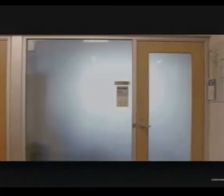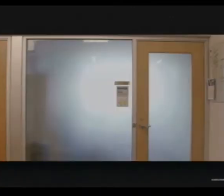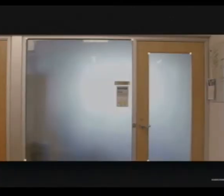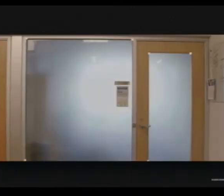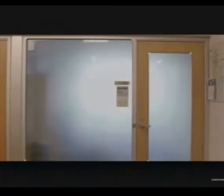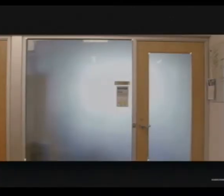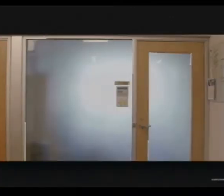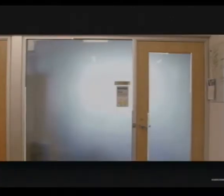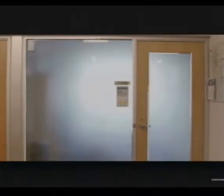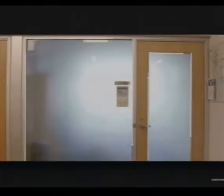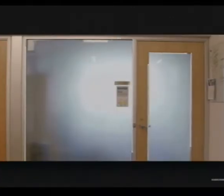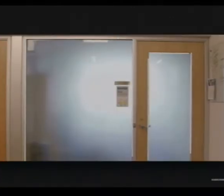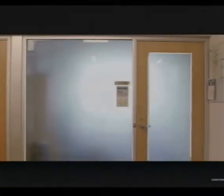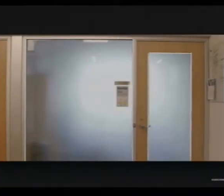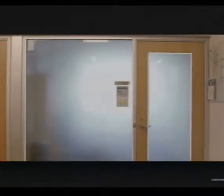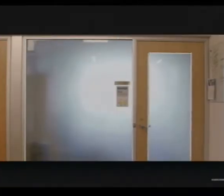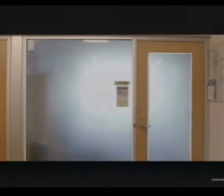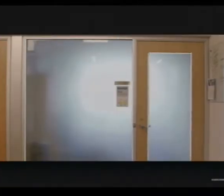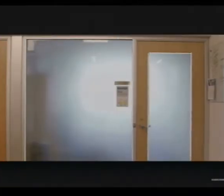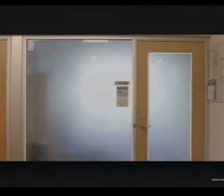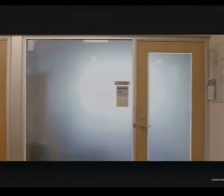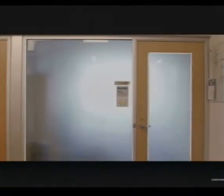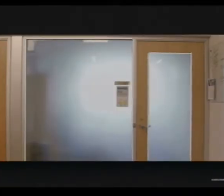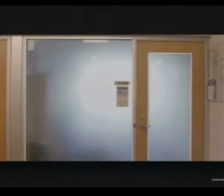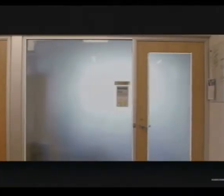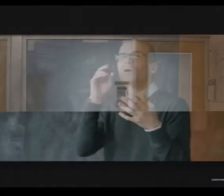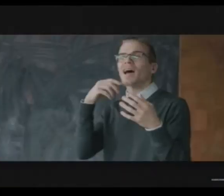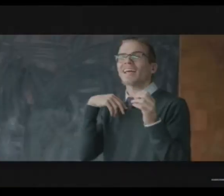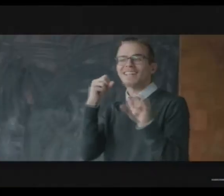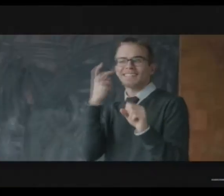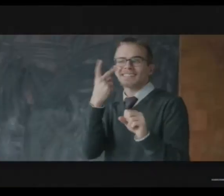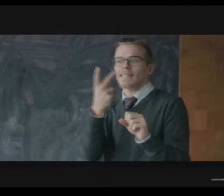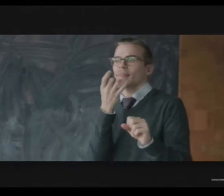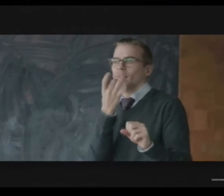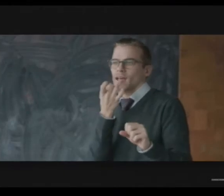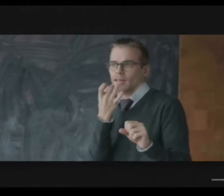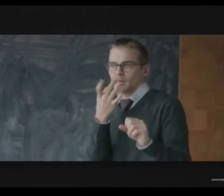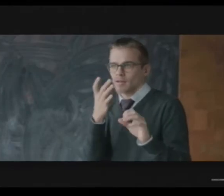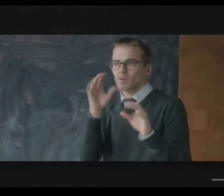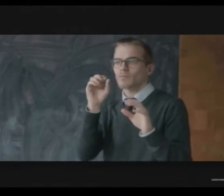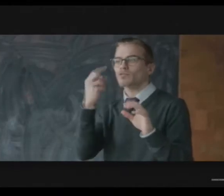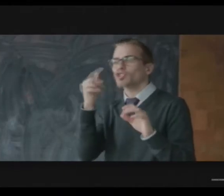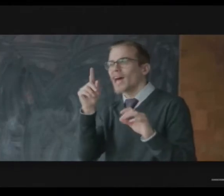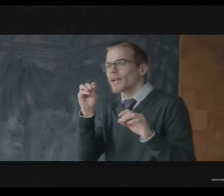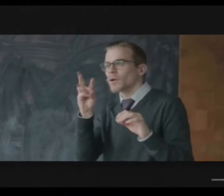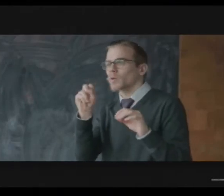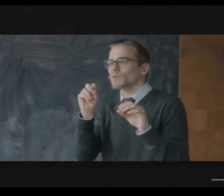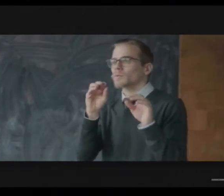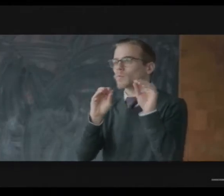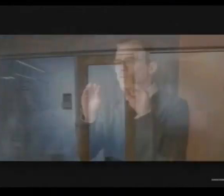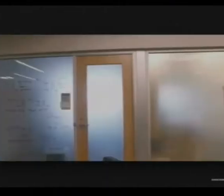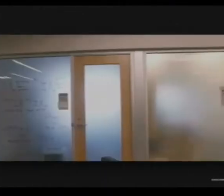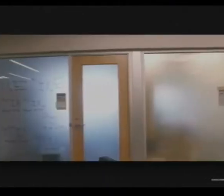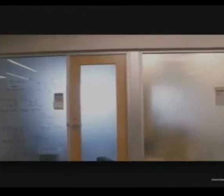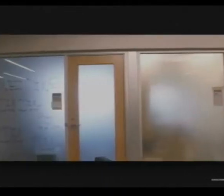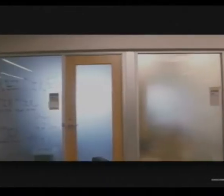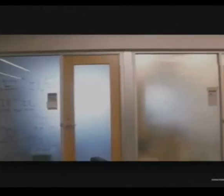or passageway or one that's opaque, so that I can see lighting and shadow and movement, know that somebody's at the door,